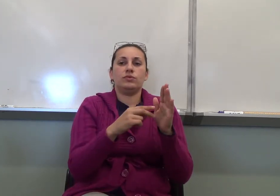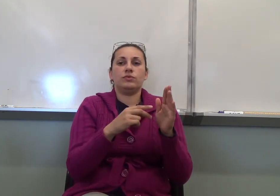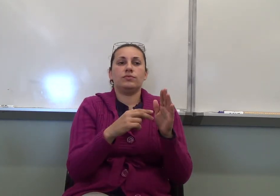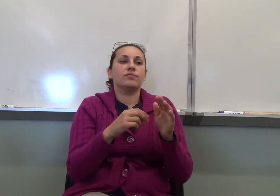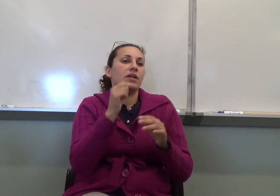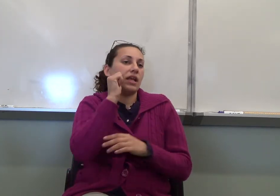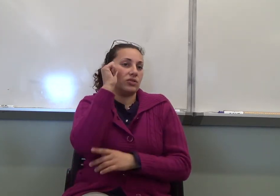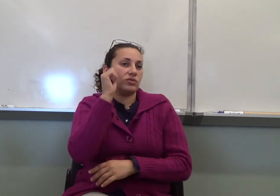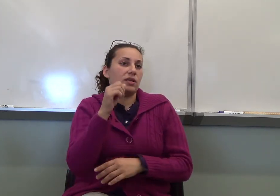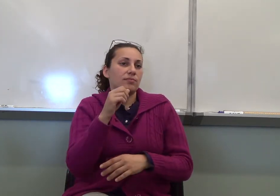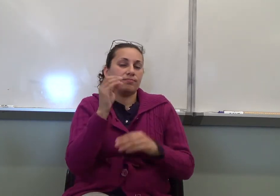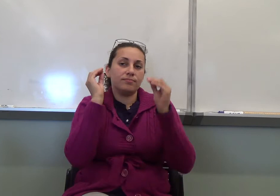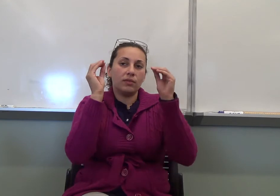memorize.